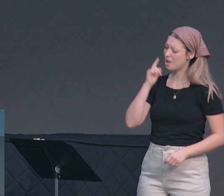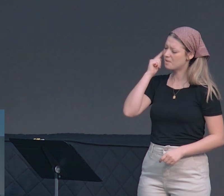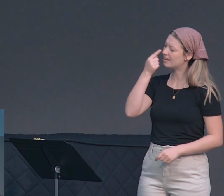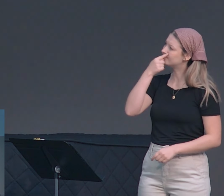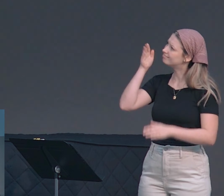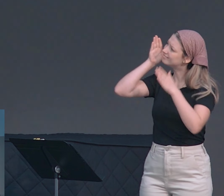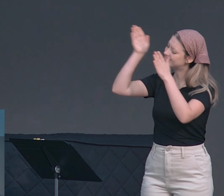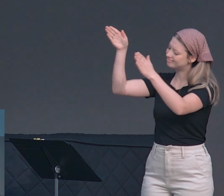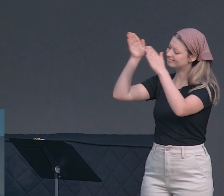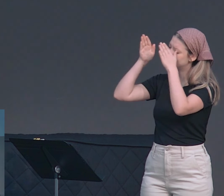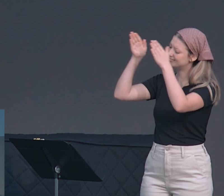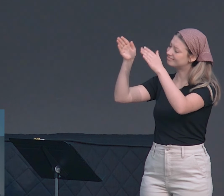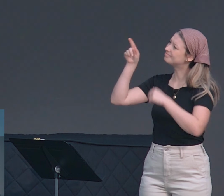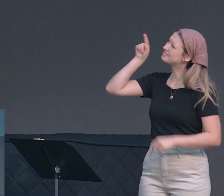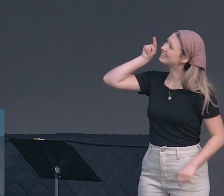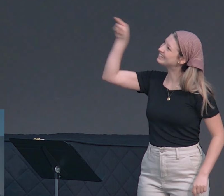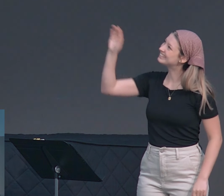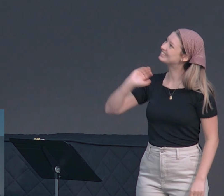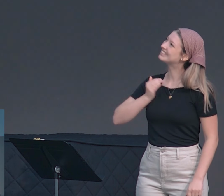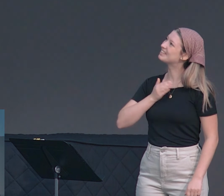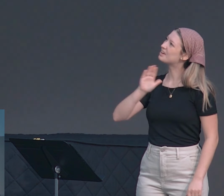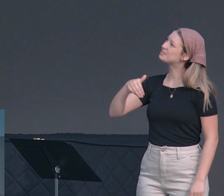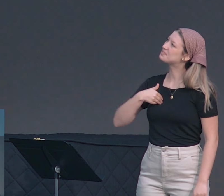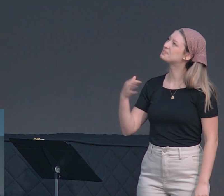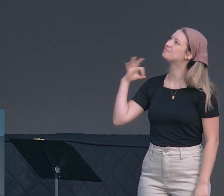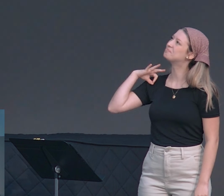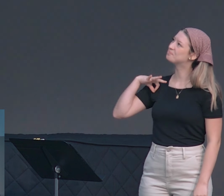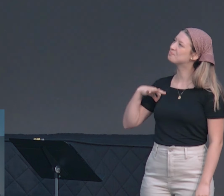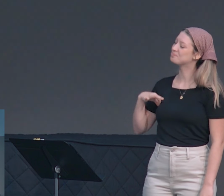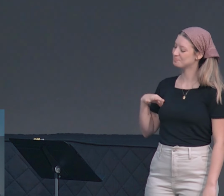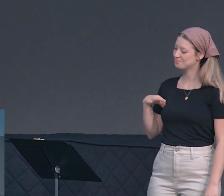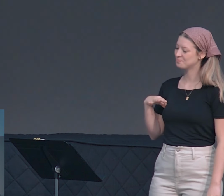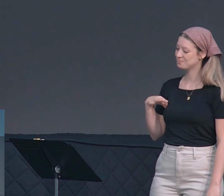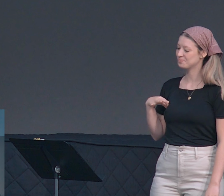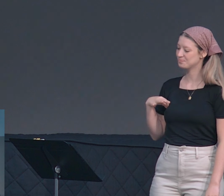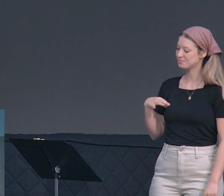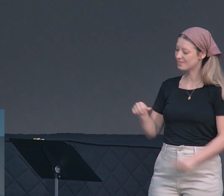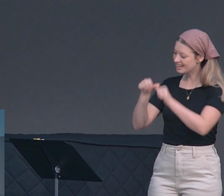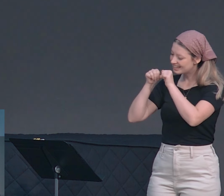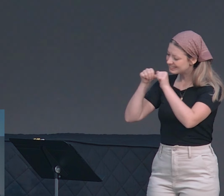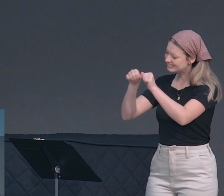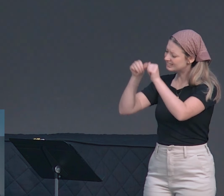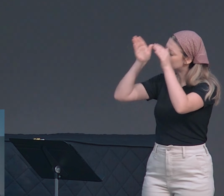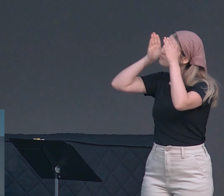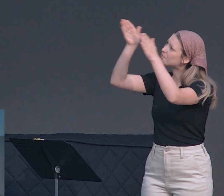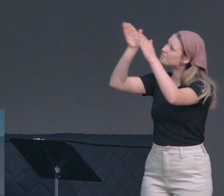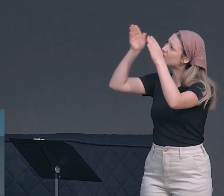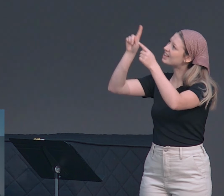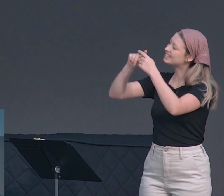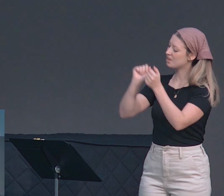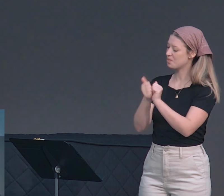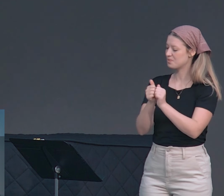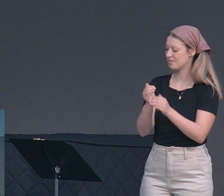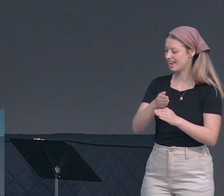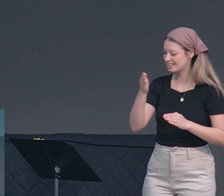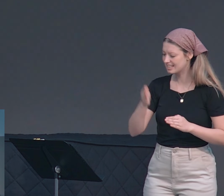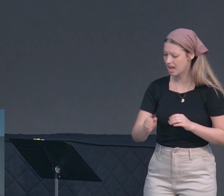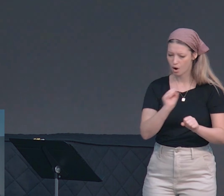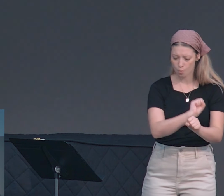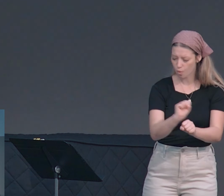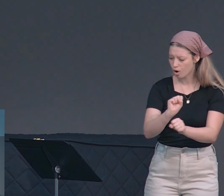promise. We will fix our eyes on Him, our souls till the race